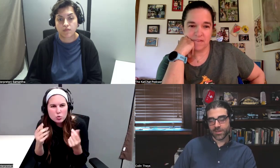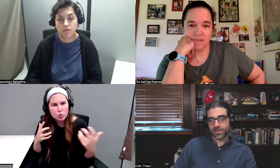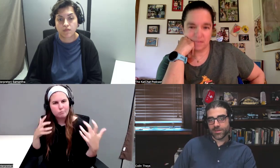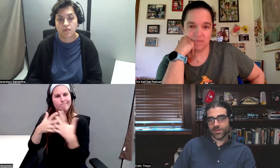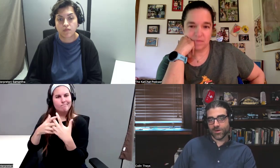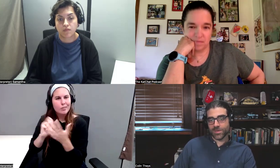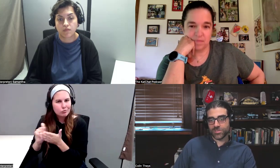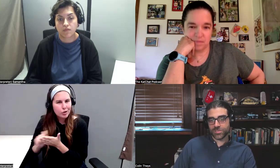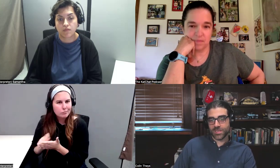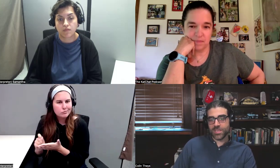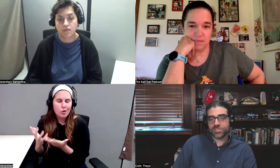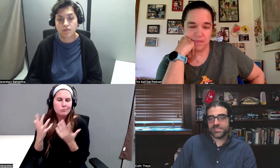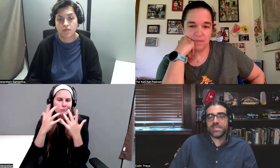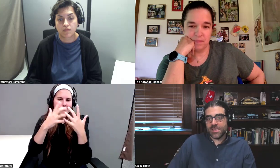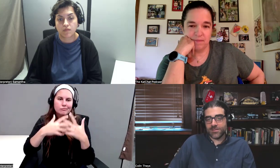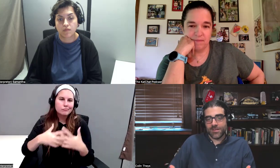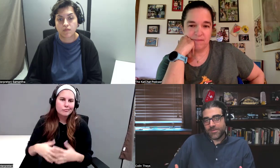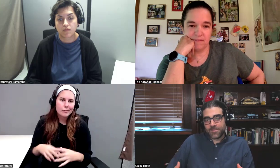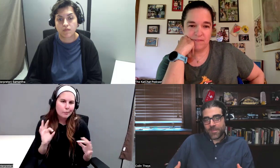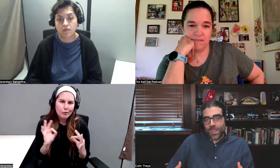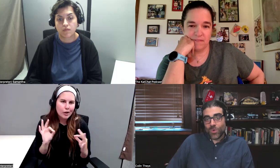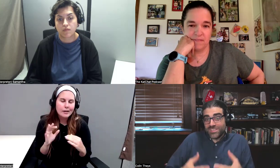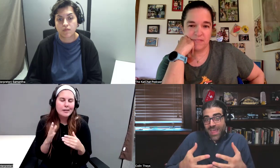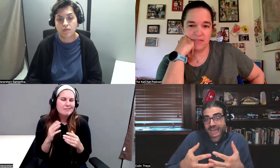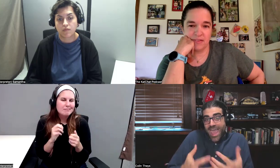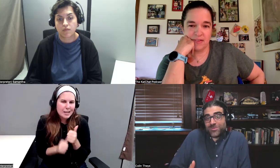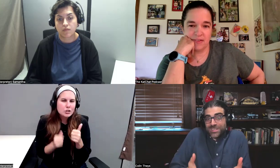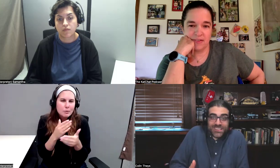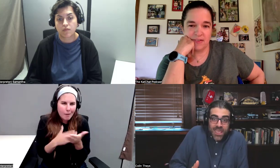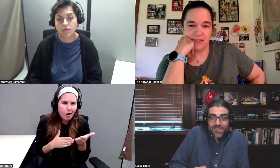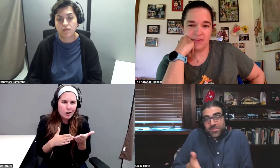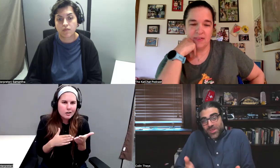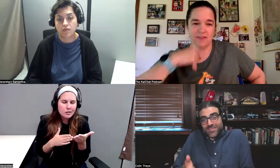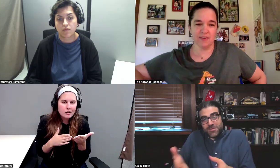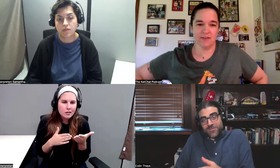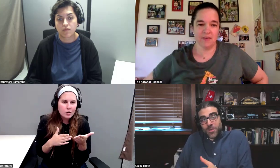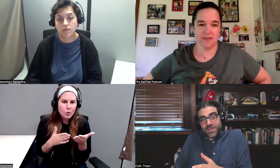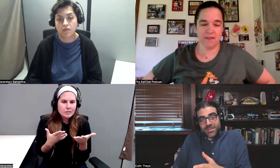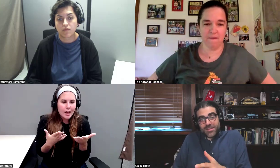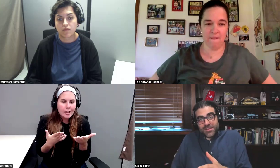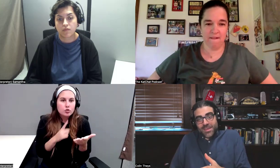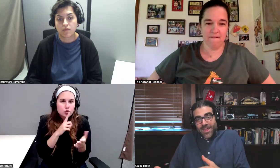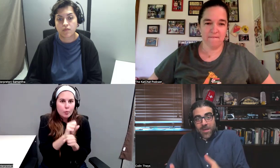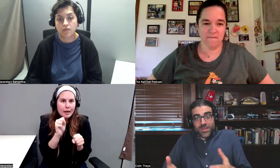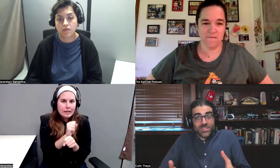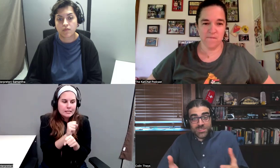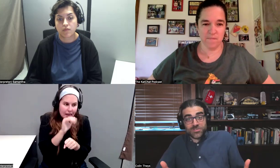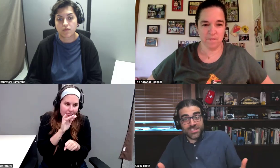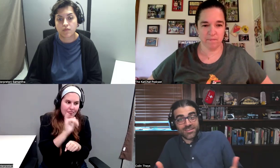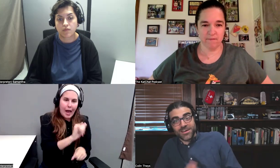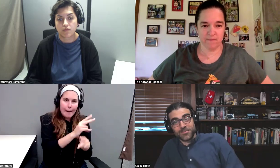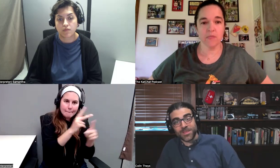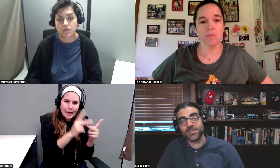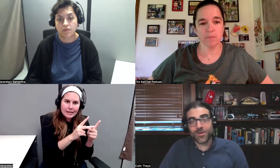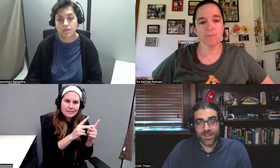where each scene was actually set in the place that we filmed it, and that place was